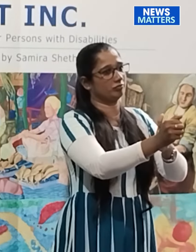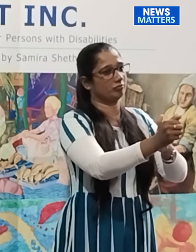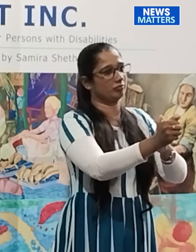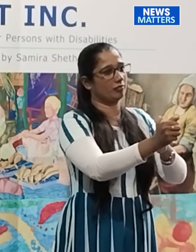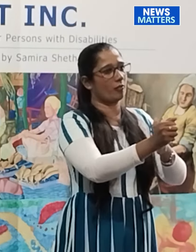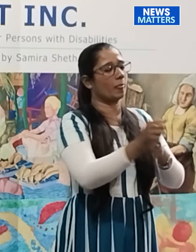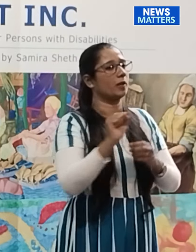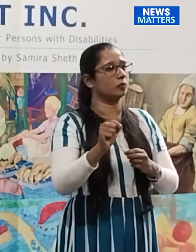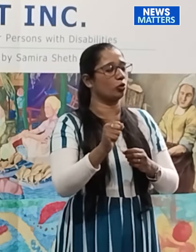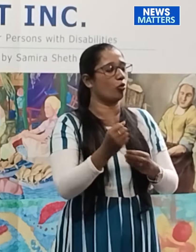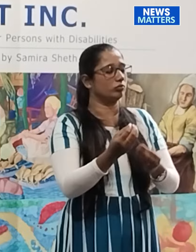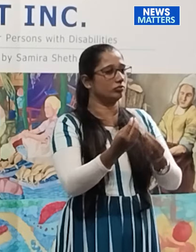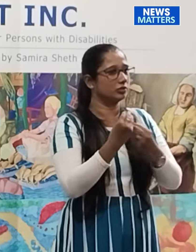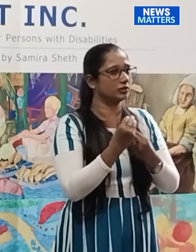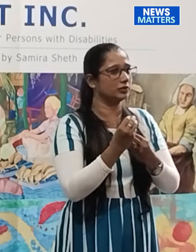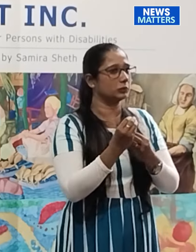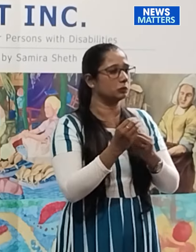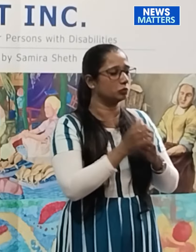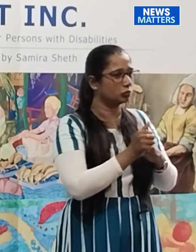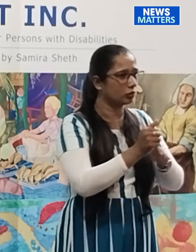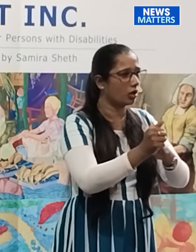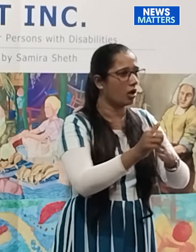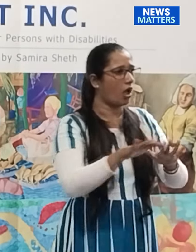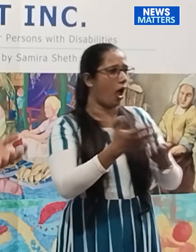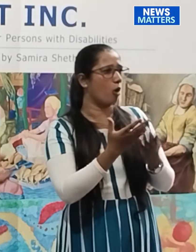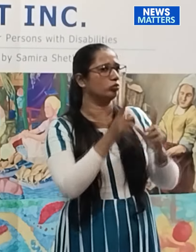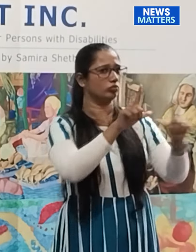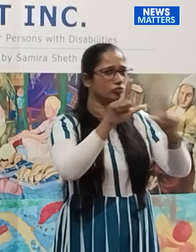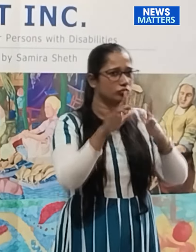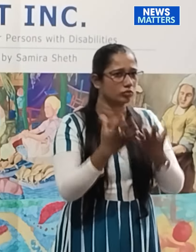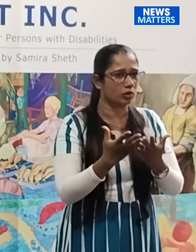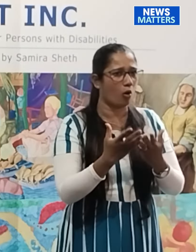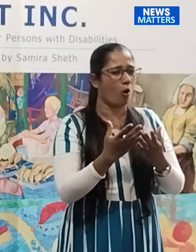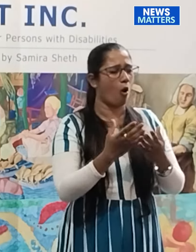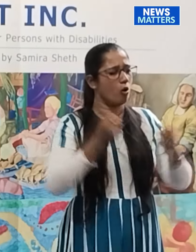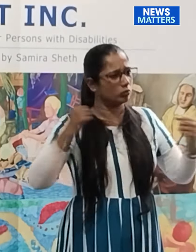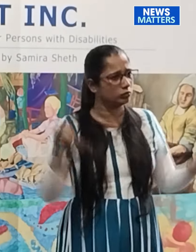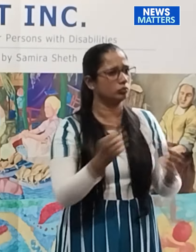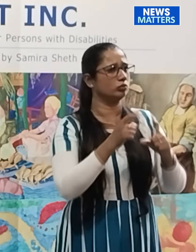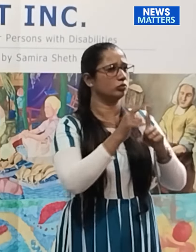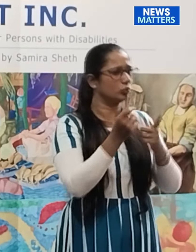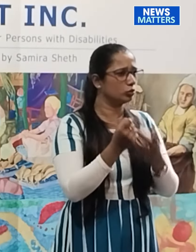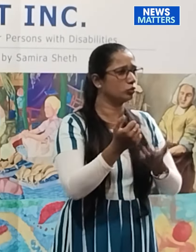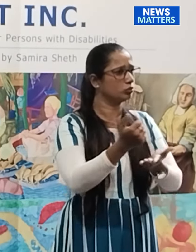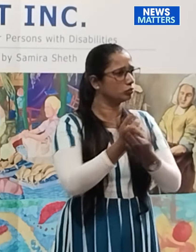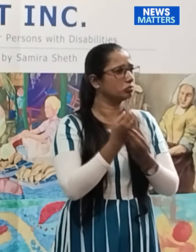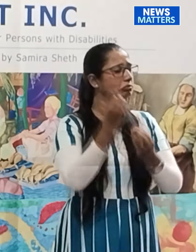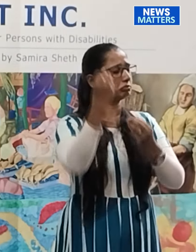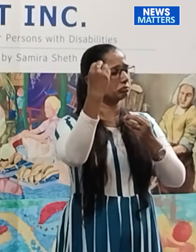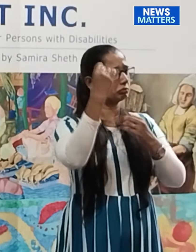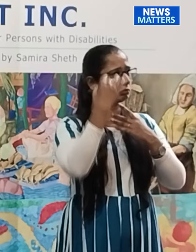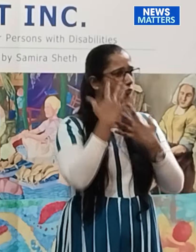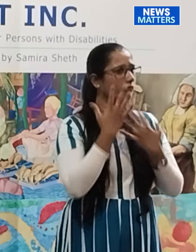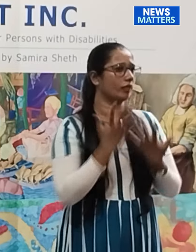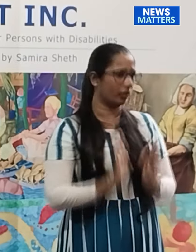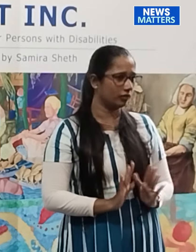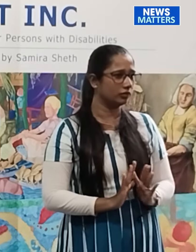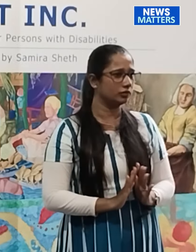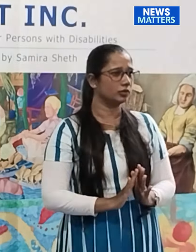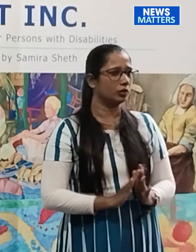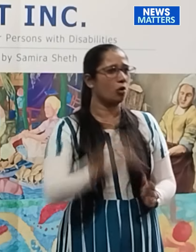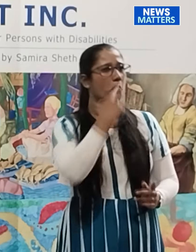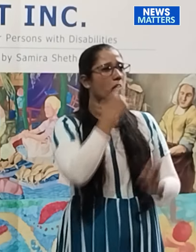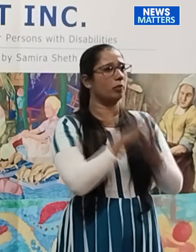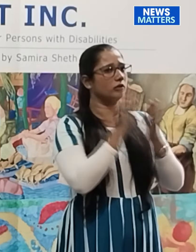their mentorship to exhibit or to do lot for this sector. Purple Fest was